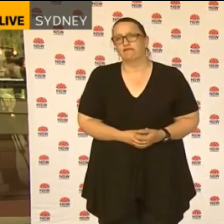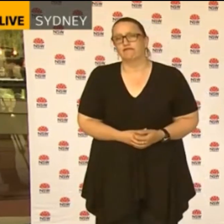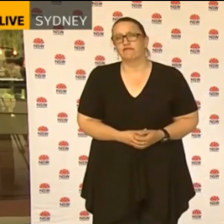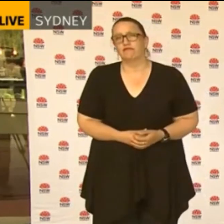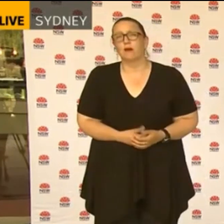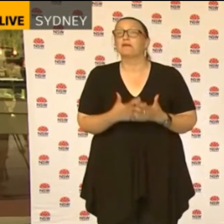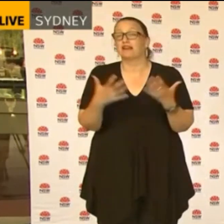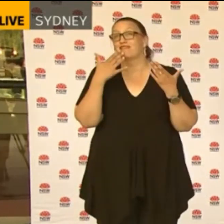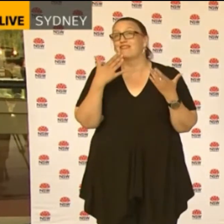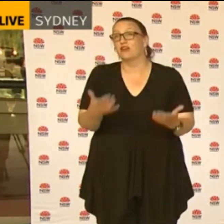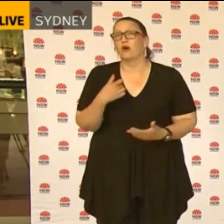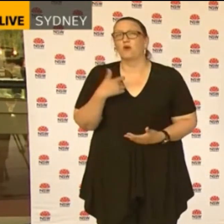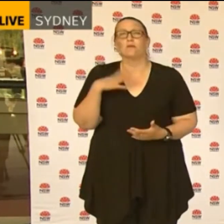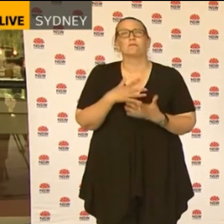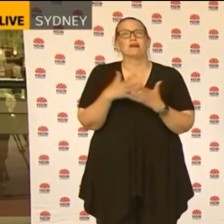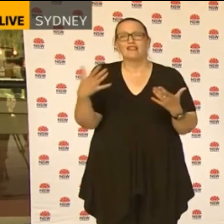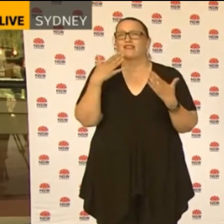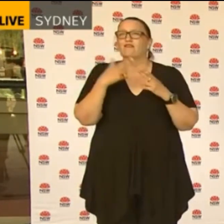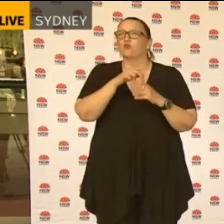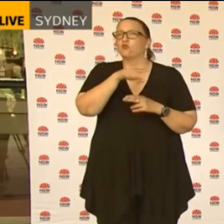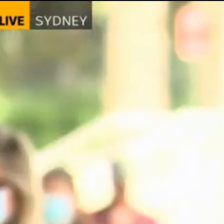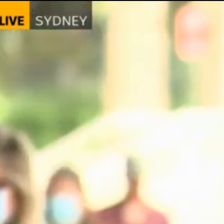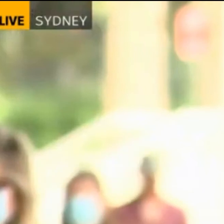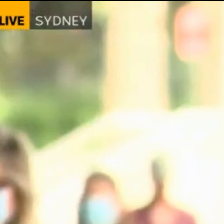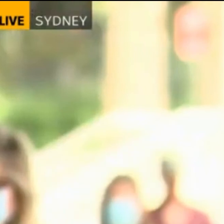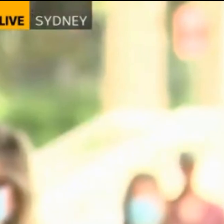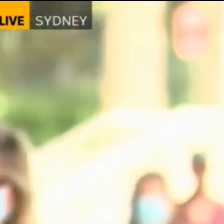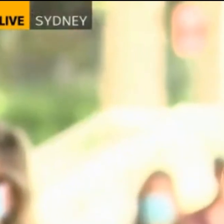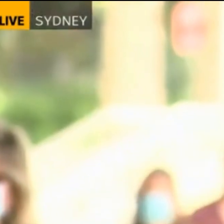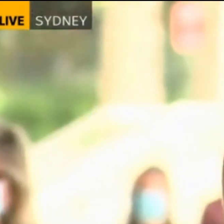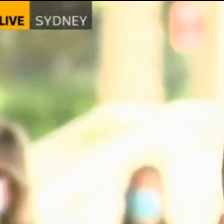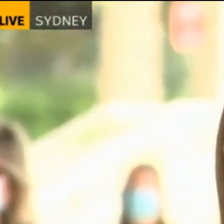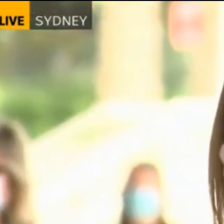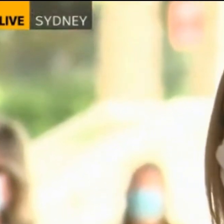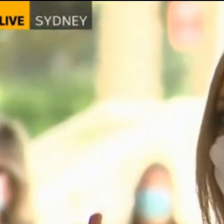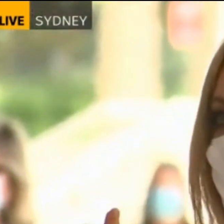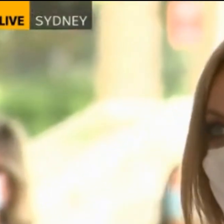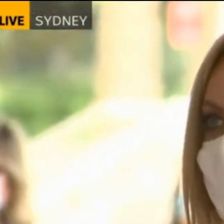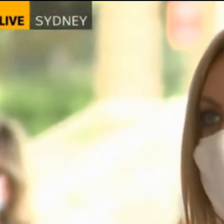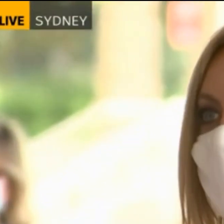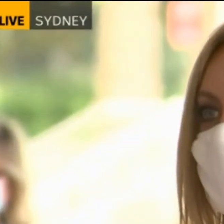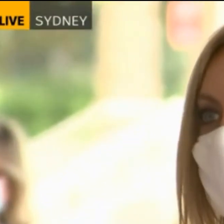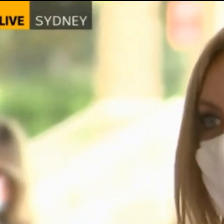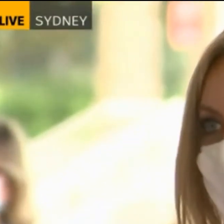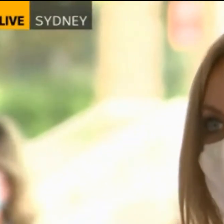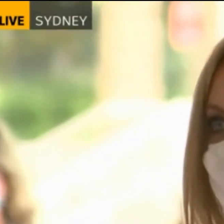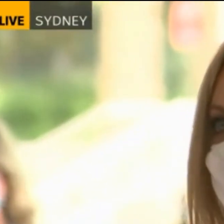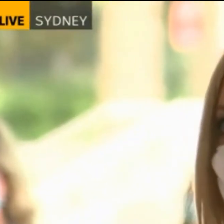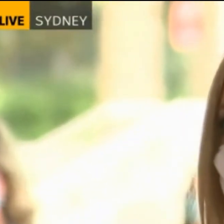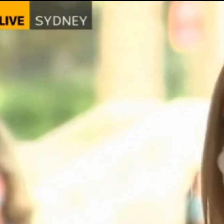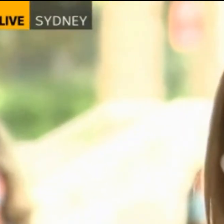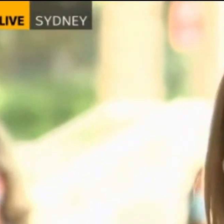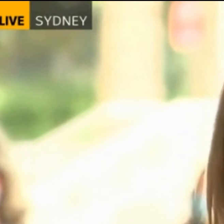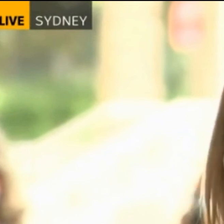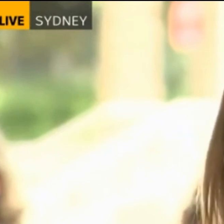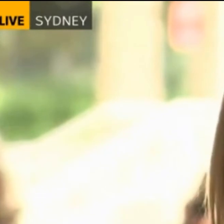and I just want to again thank you to the community for responding. raised today about the vaccine not having barcodes for